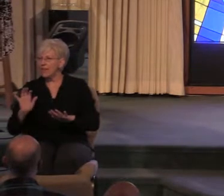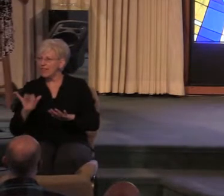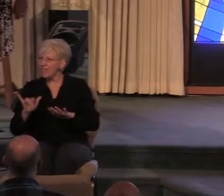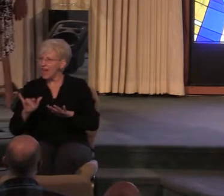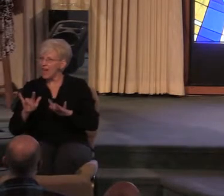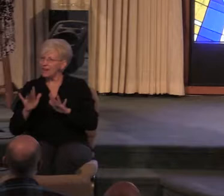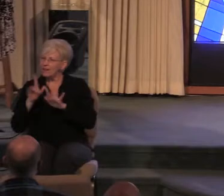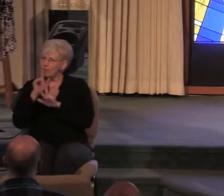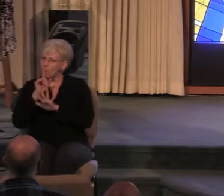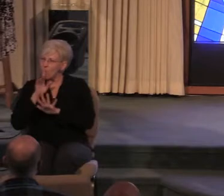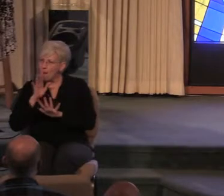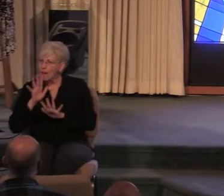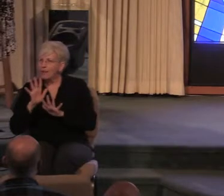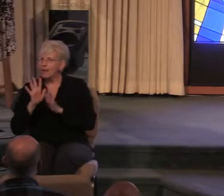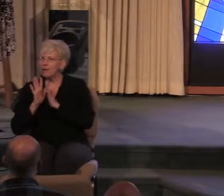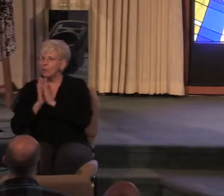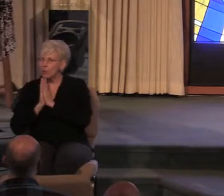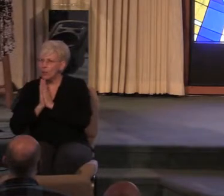that quiet of prayer.